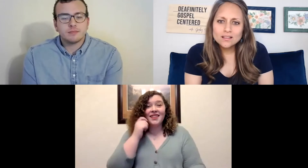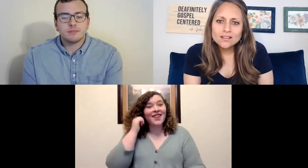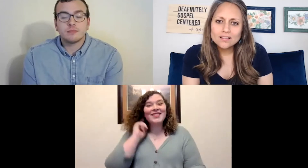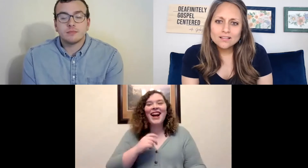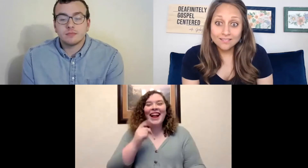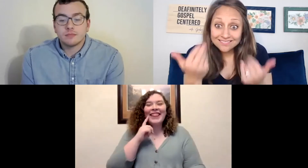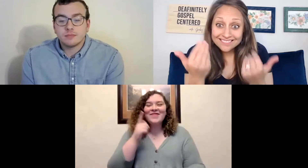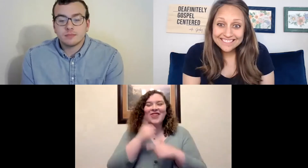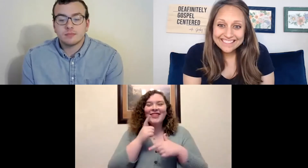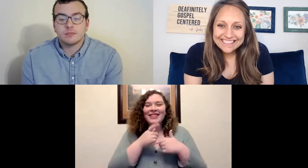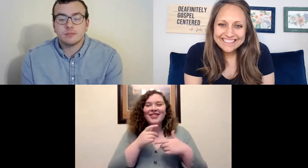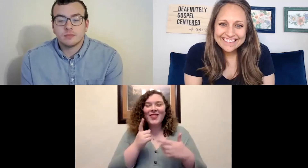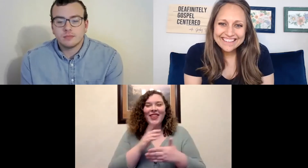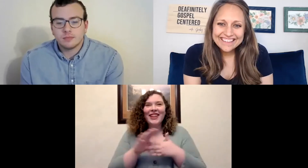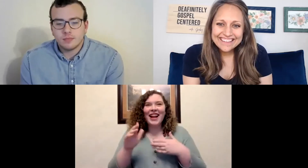And really,